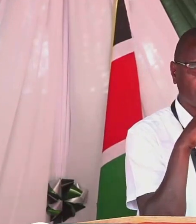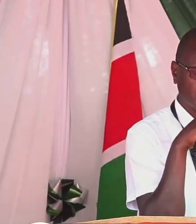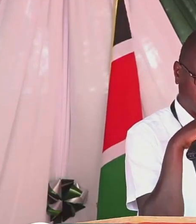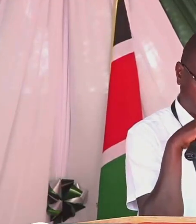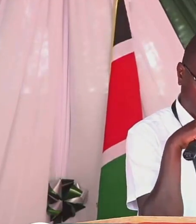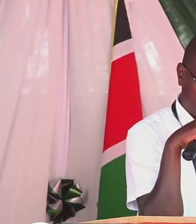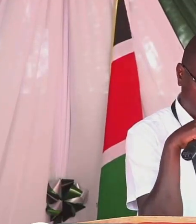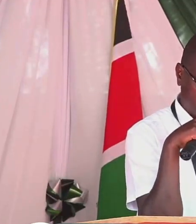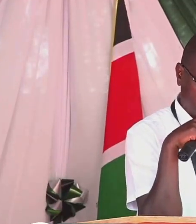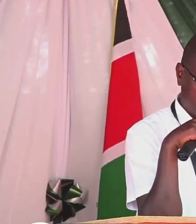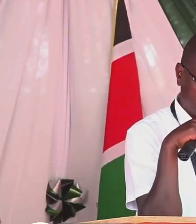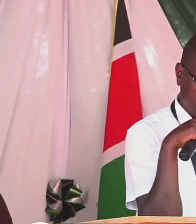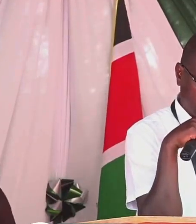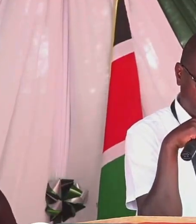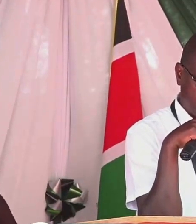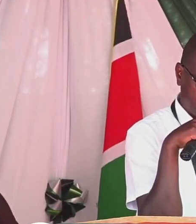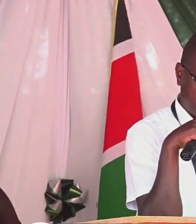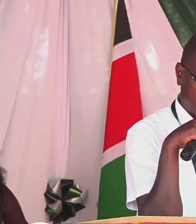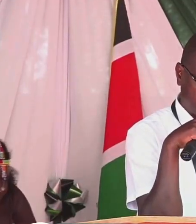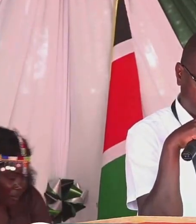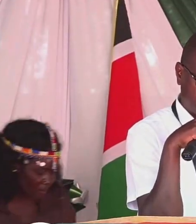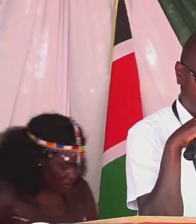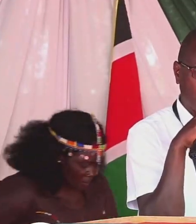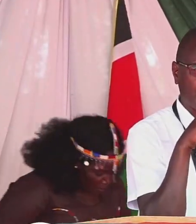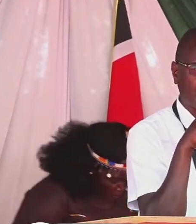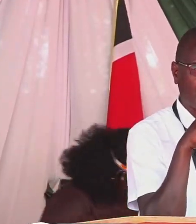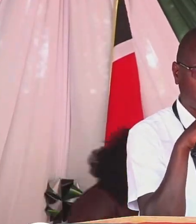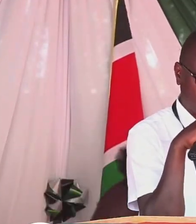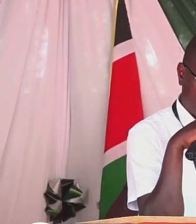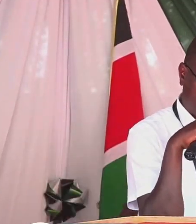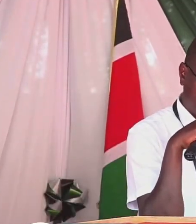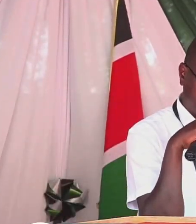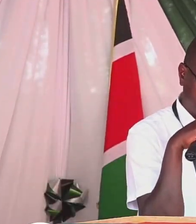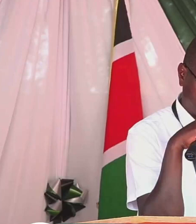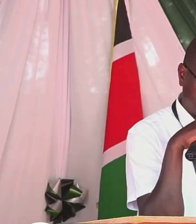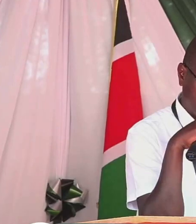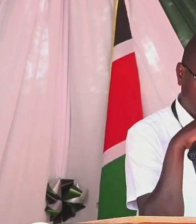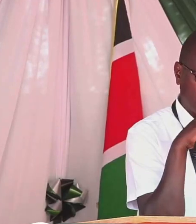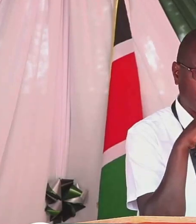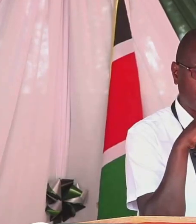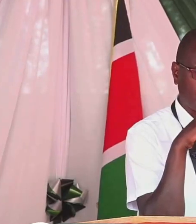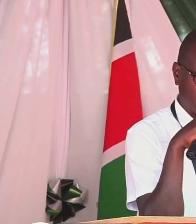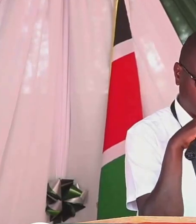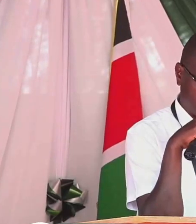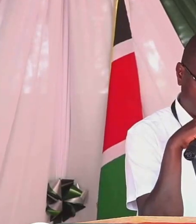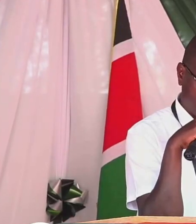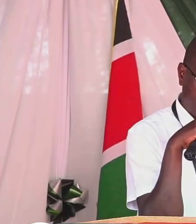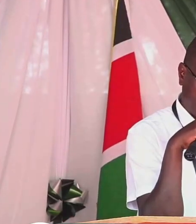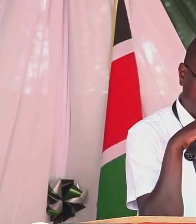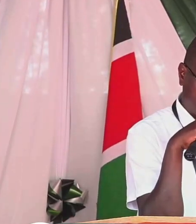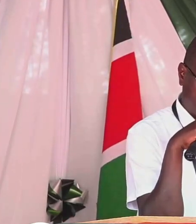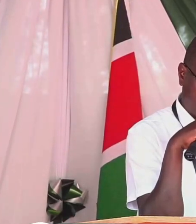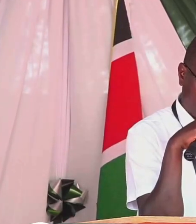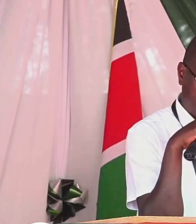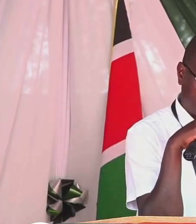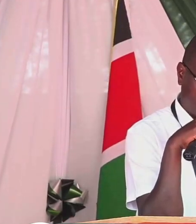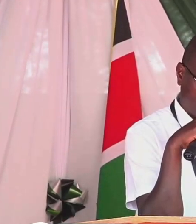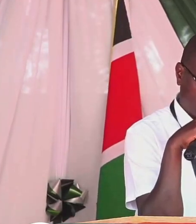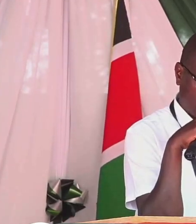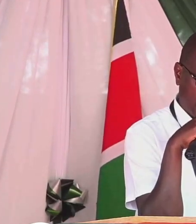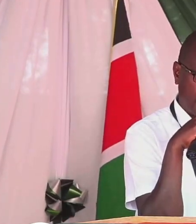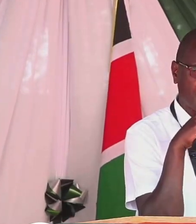Kame, Dr. Randu, Jebet, Zelfa, and Harun amongst us, and the Jumuiya County